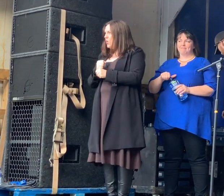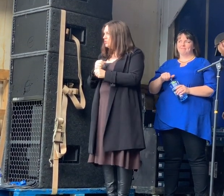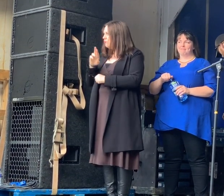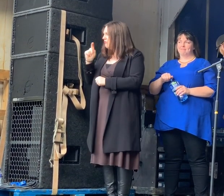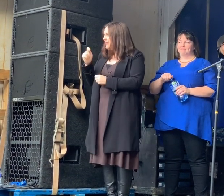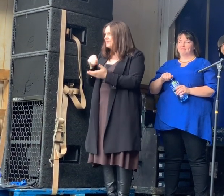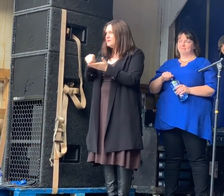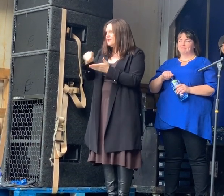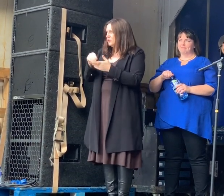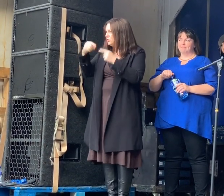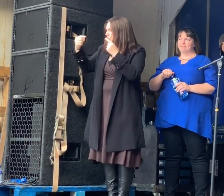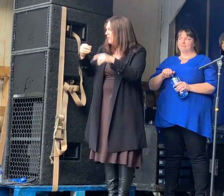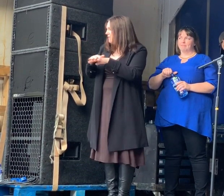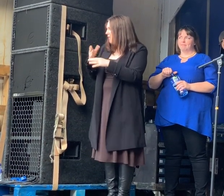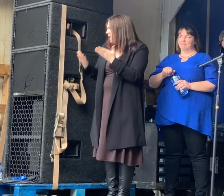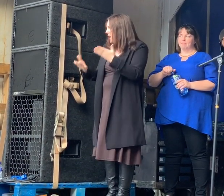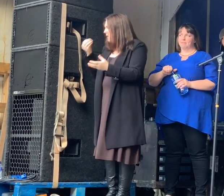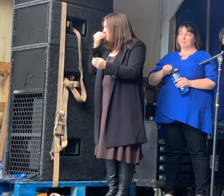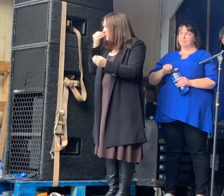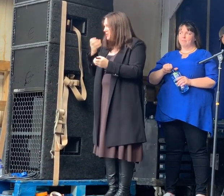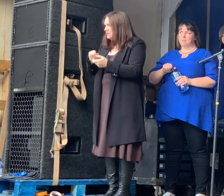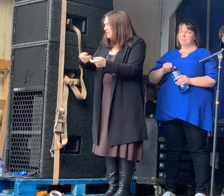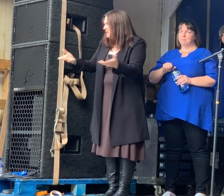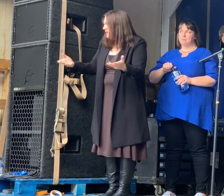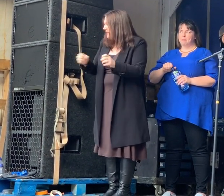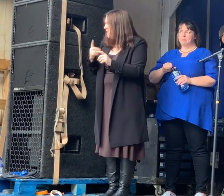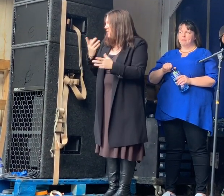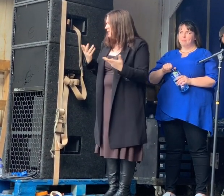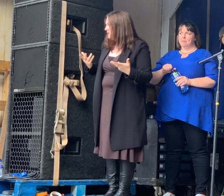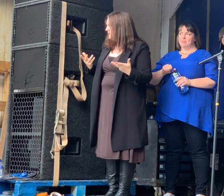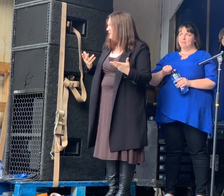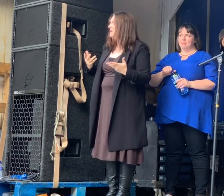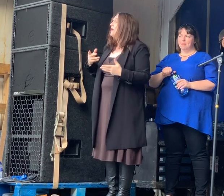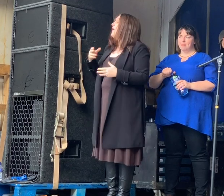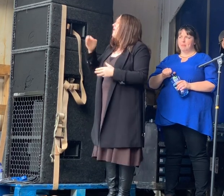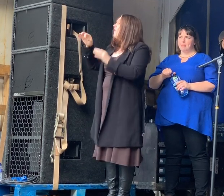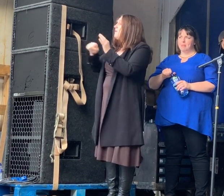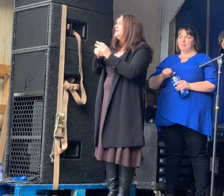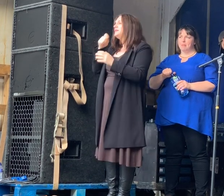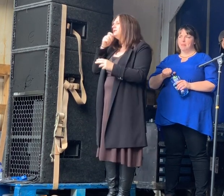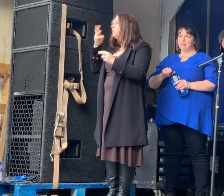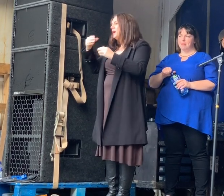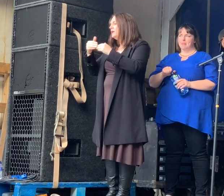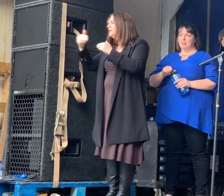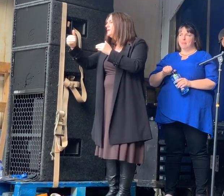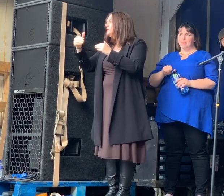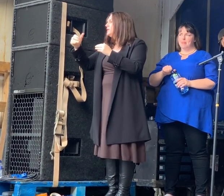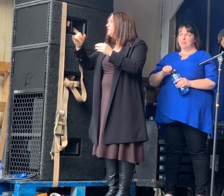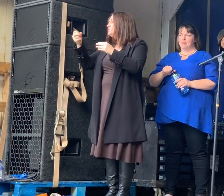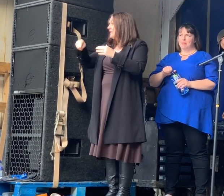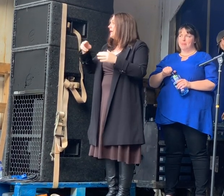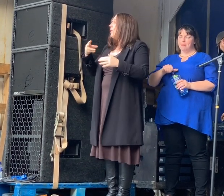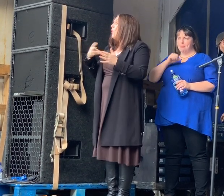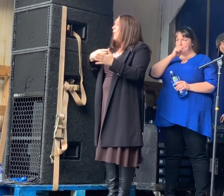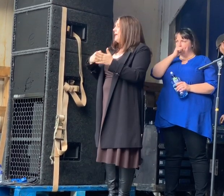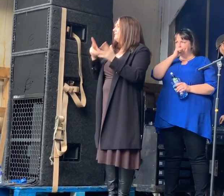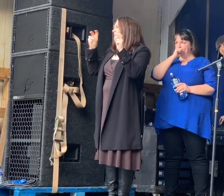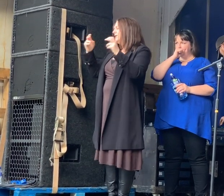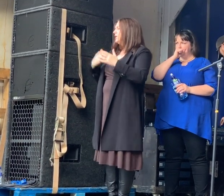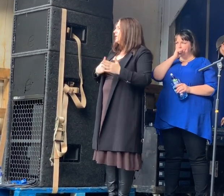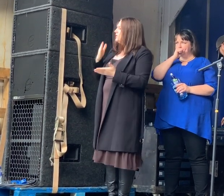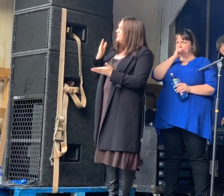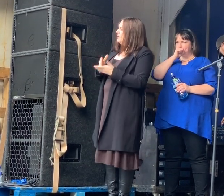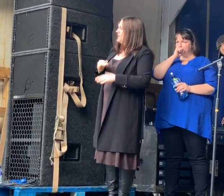to put food on the table. The government tells us that it'll be January when the termination of pregnancy bill will